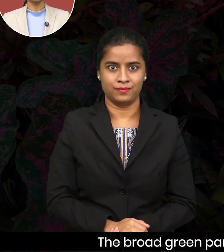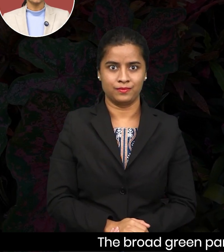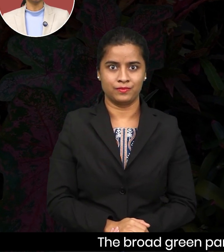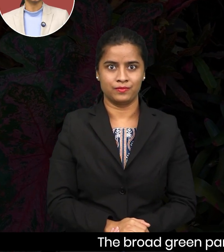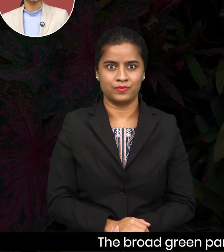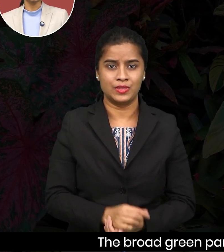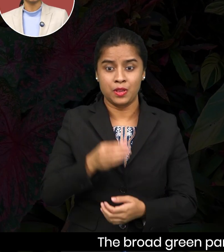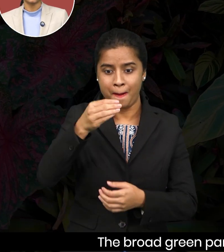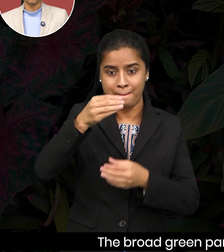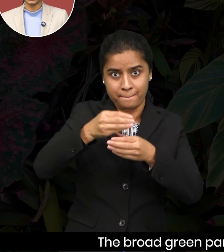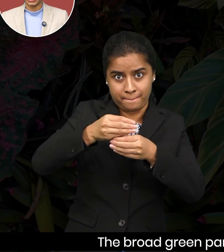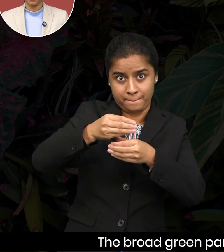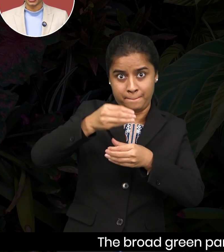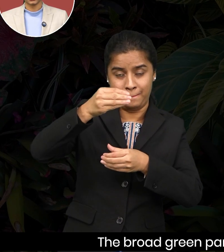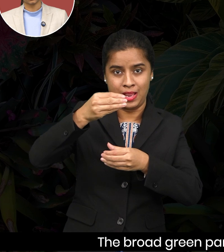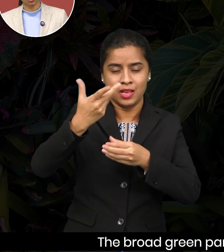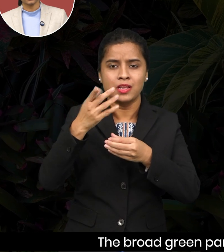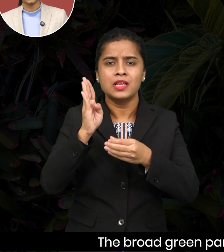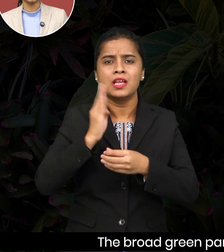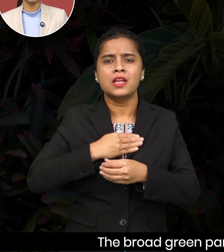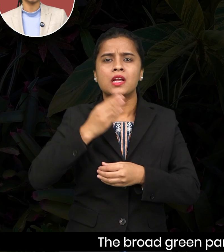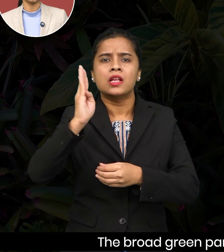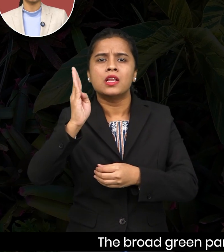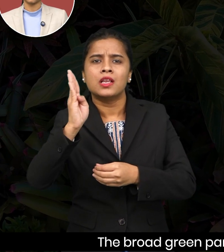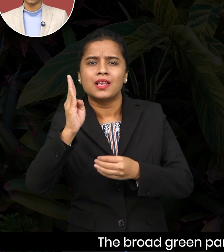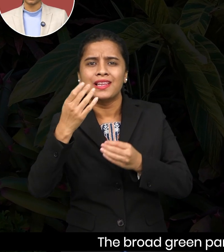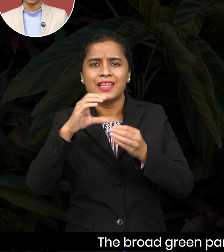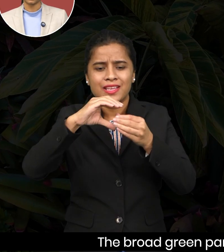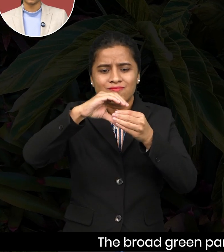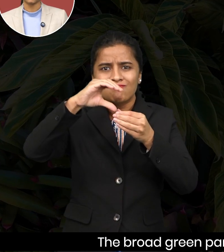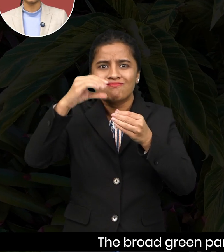The broad green part of the leaf is called the lamina.